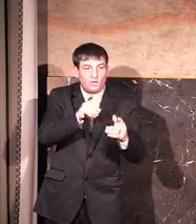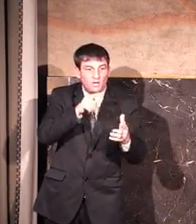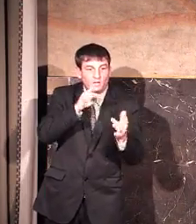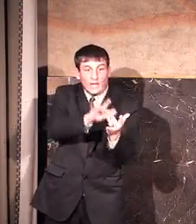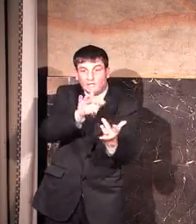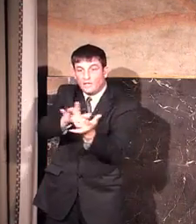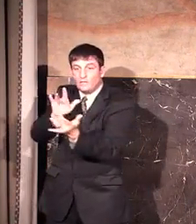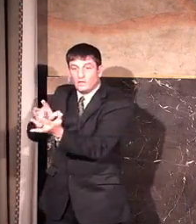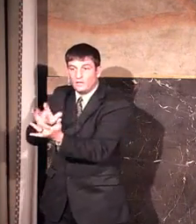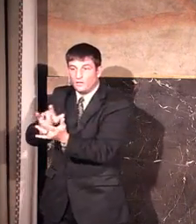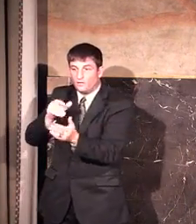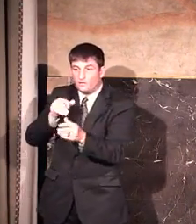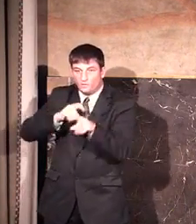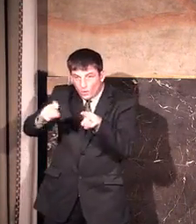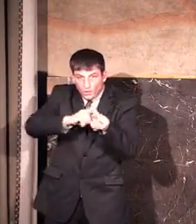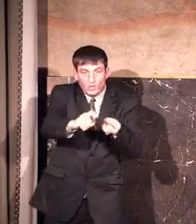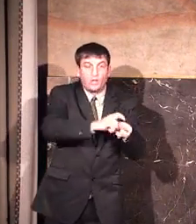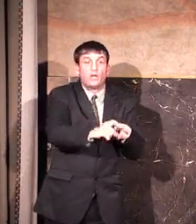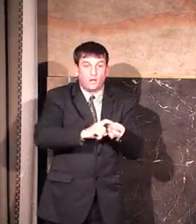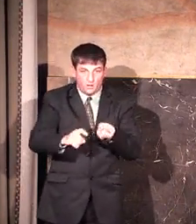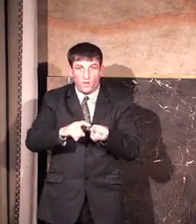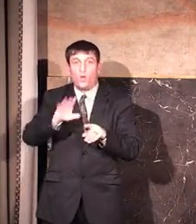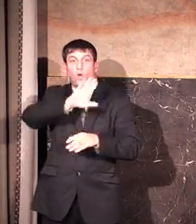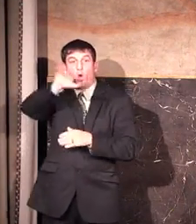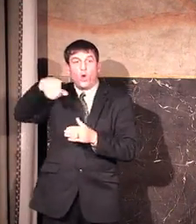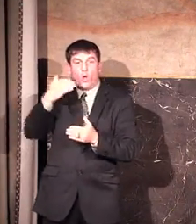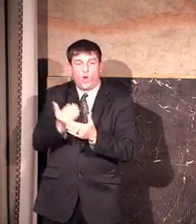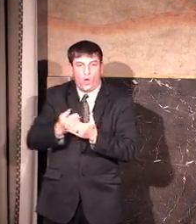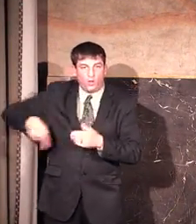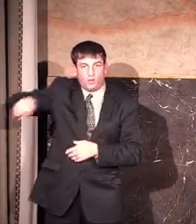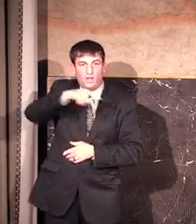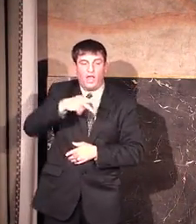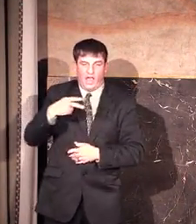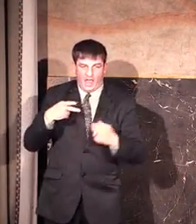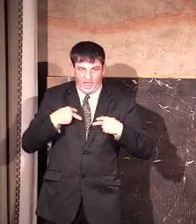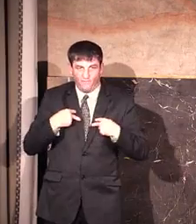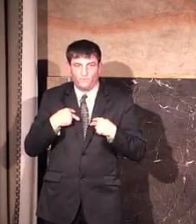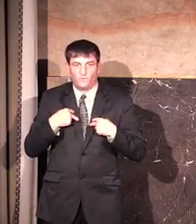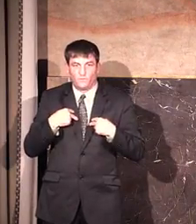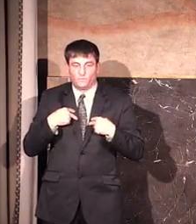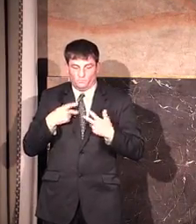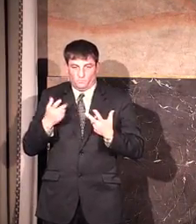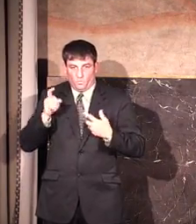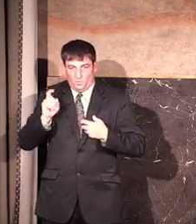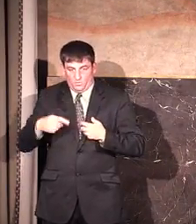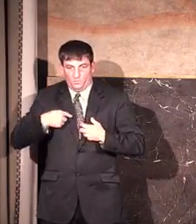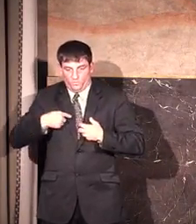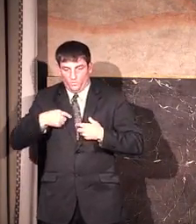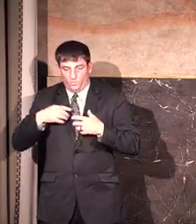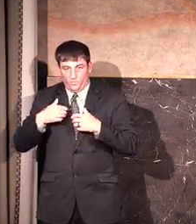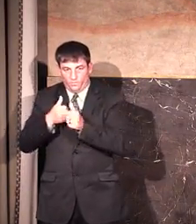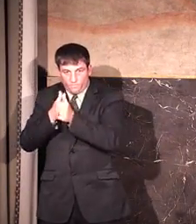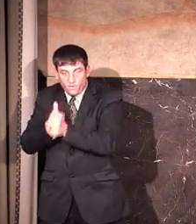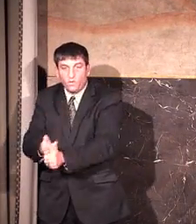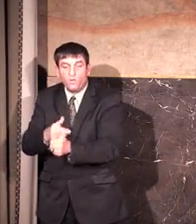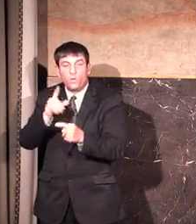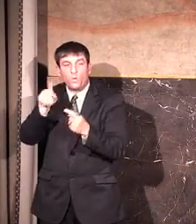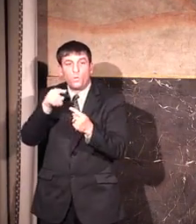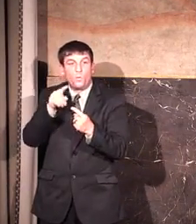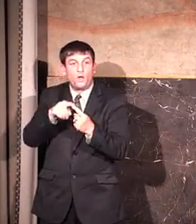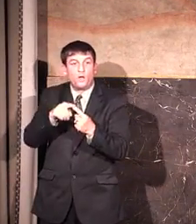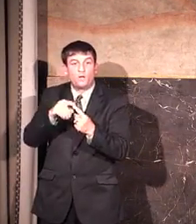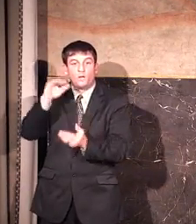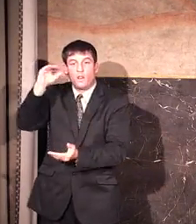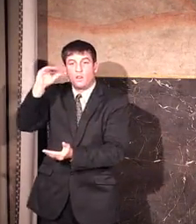to play going forward when the restrictions begin to ease and people travel more and more